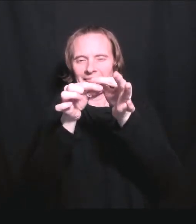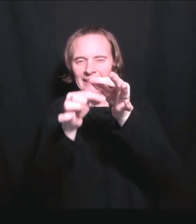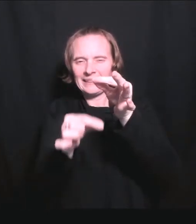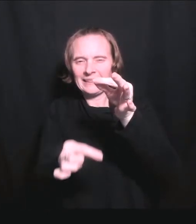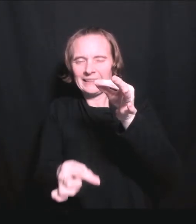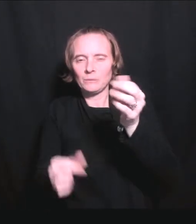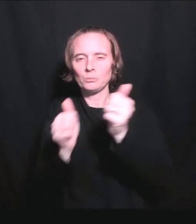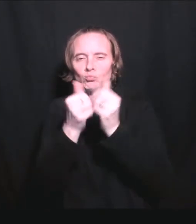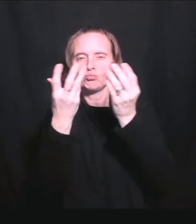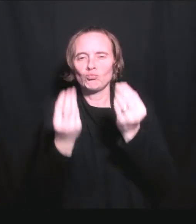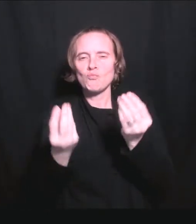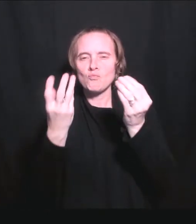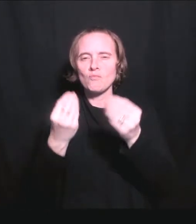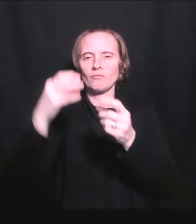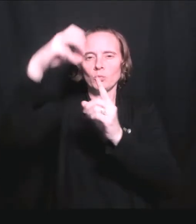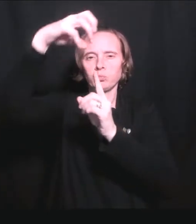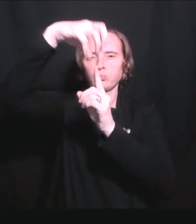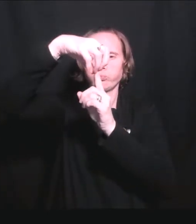swab out.